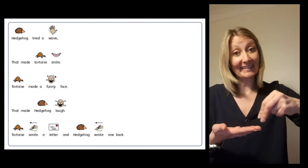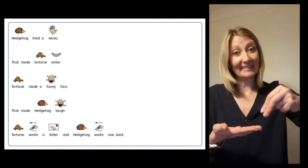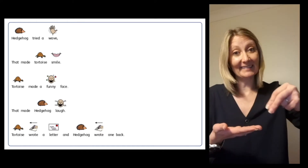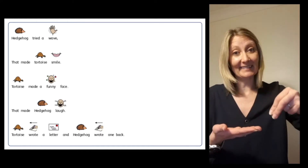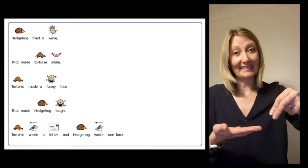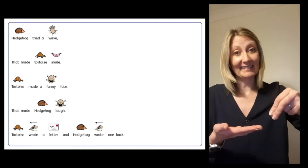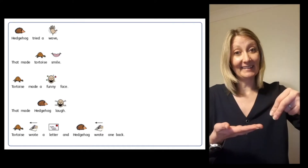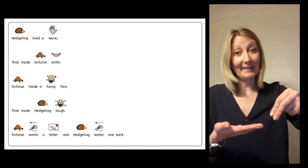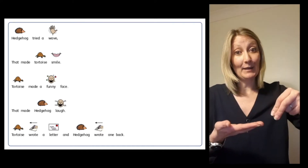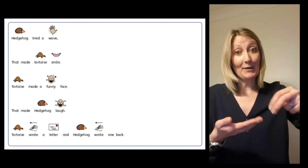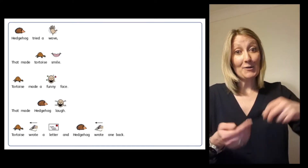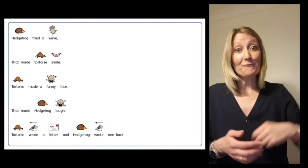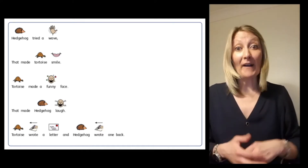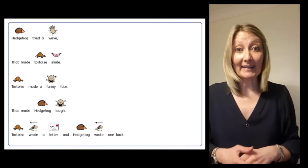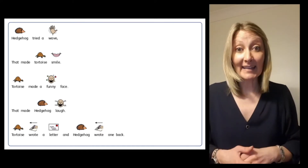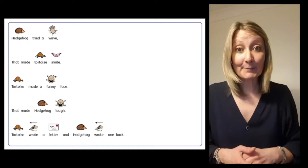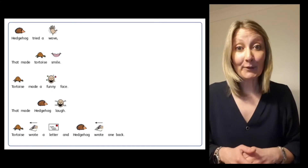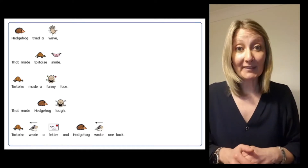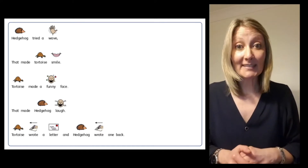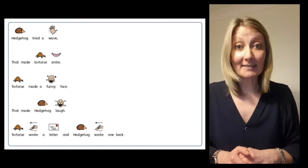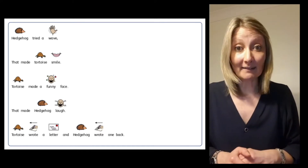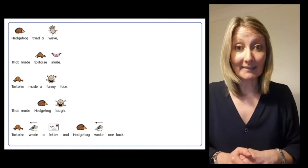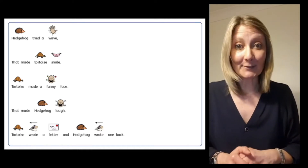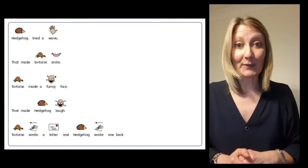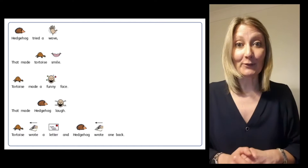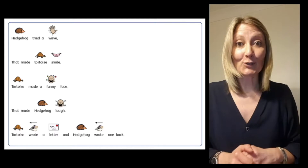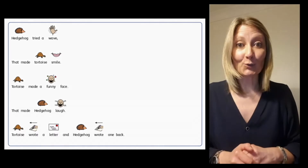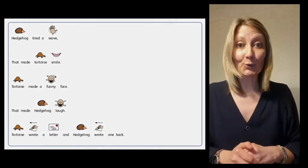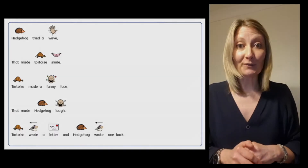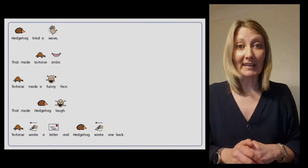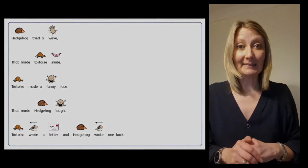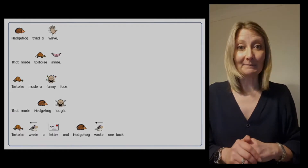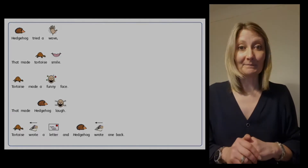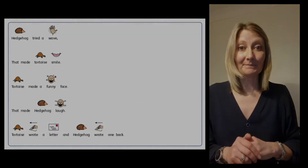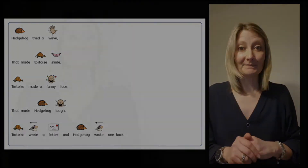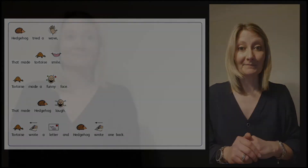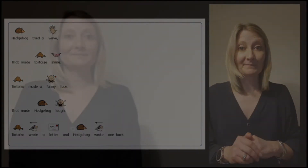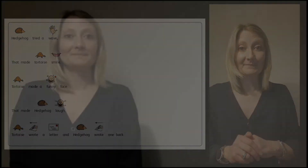back. Right, let's put these signs with the story.